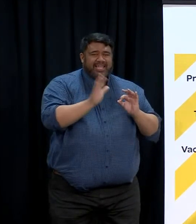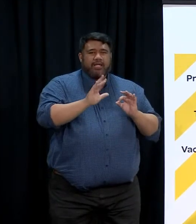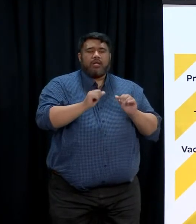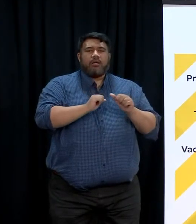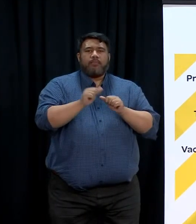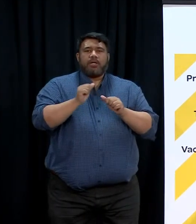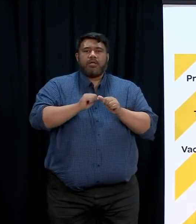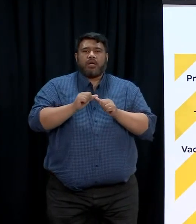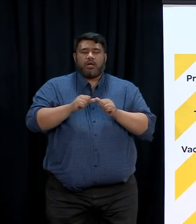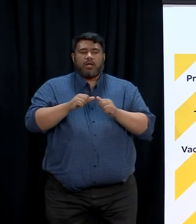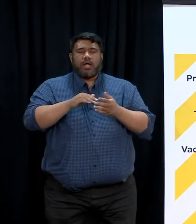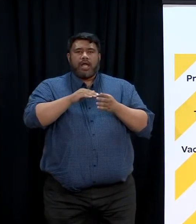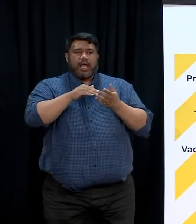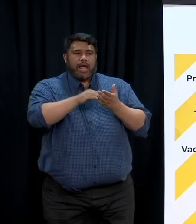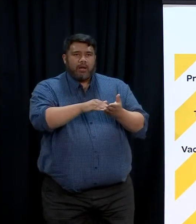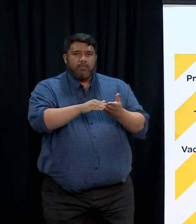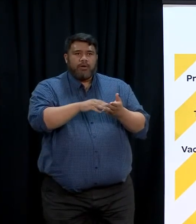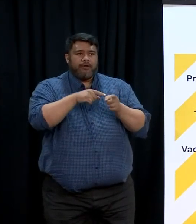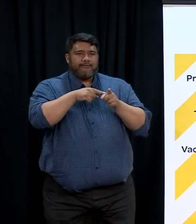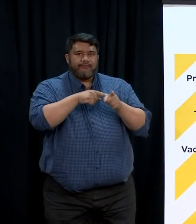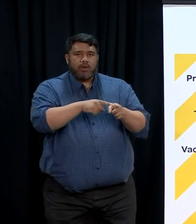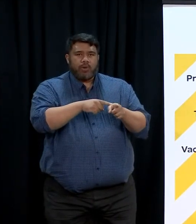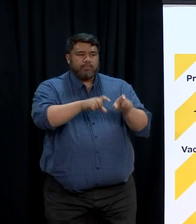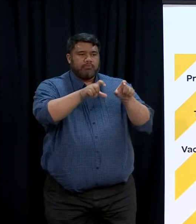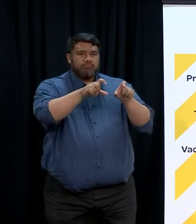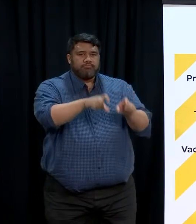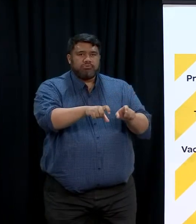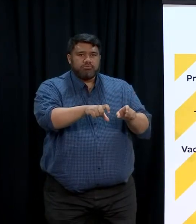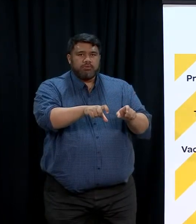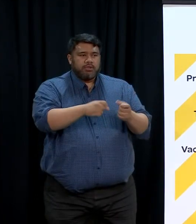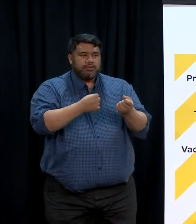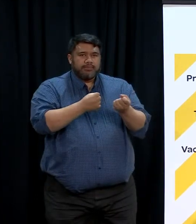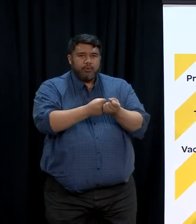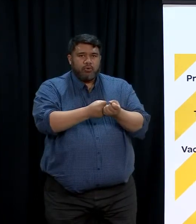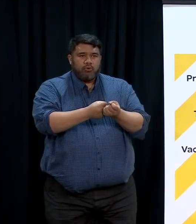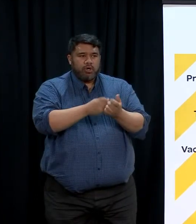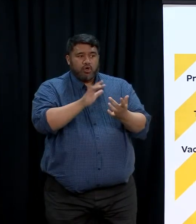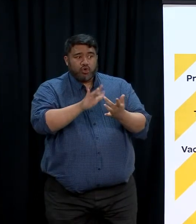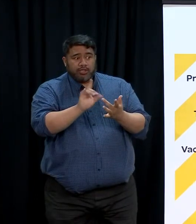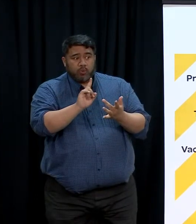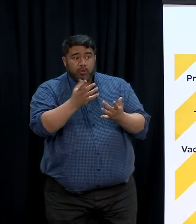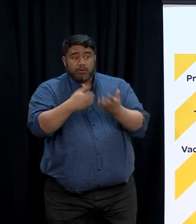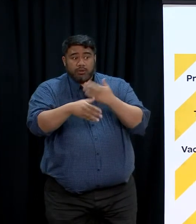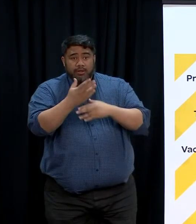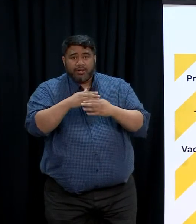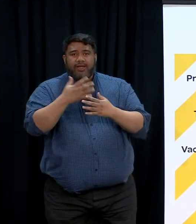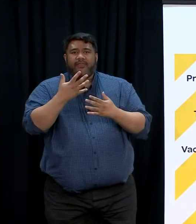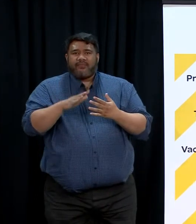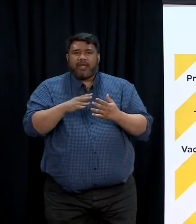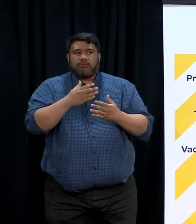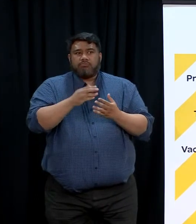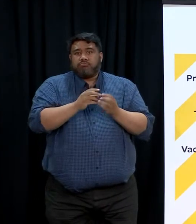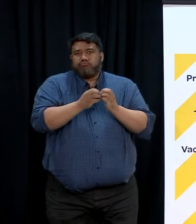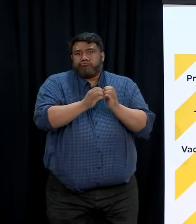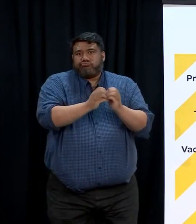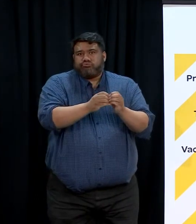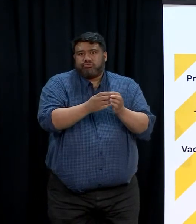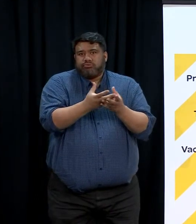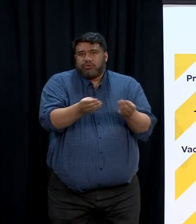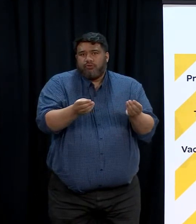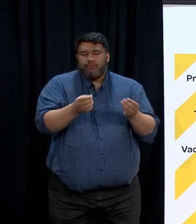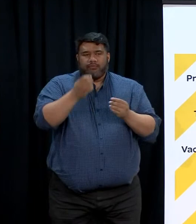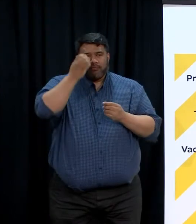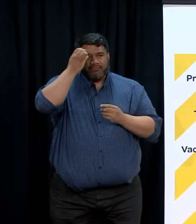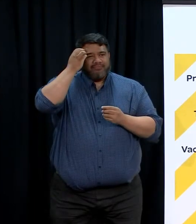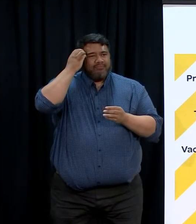focus on following up those cases and any contacts. So we're not quite so worried about where the cases have come from. So if the contact tracing